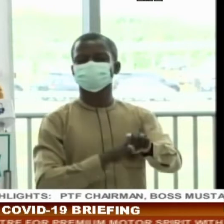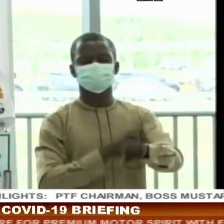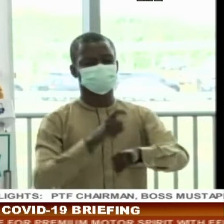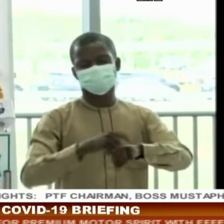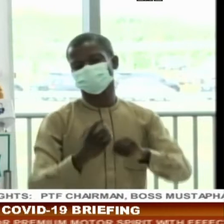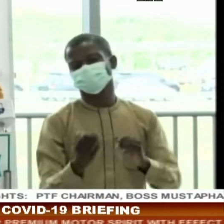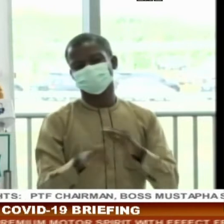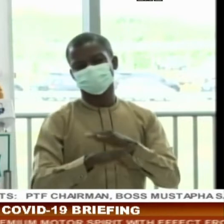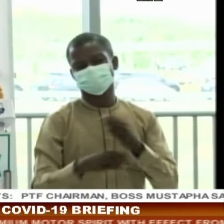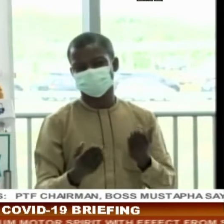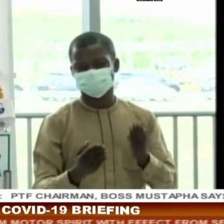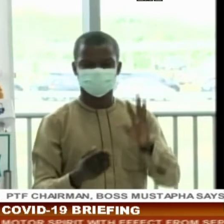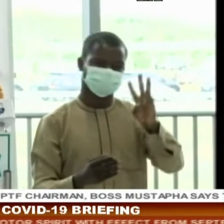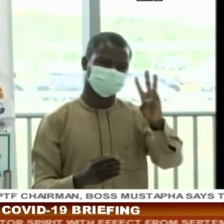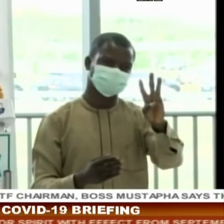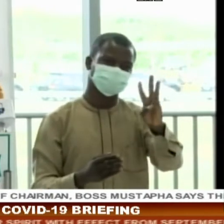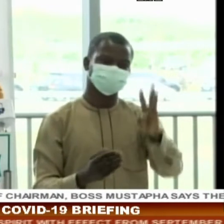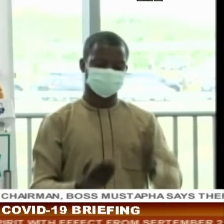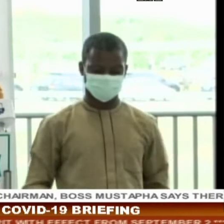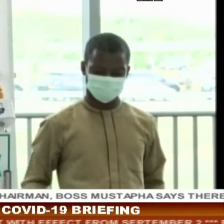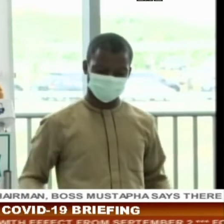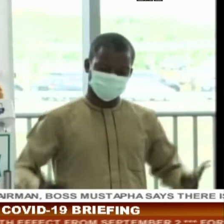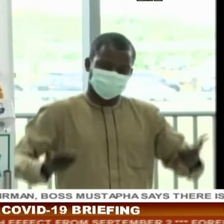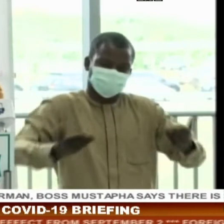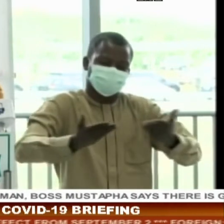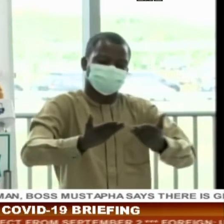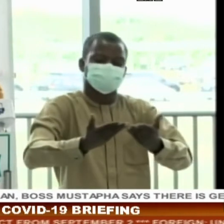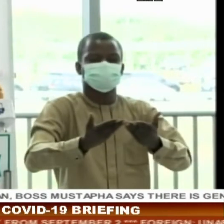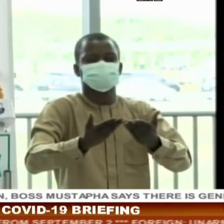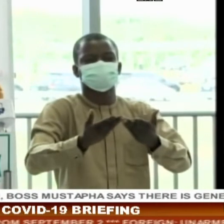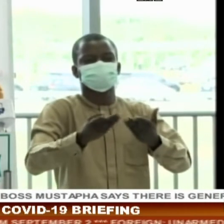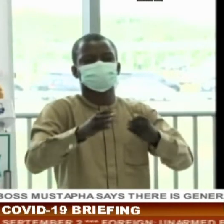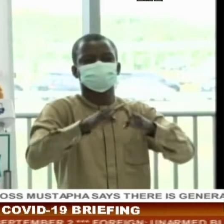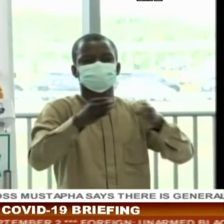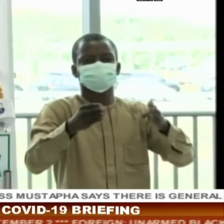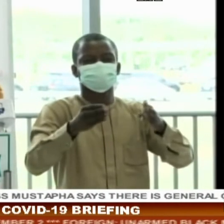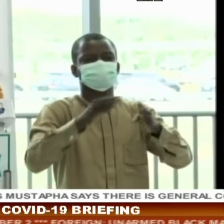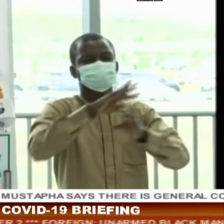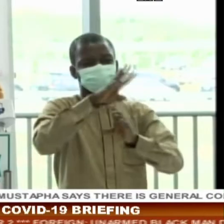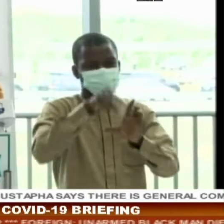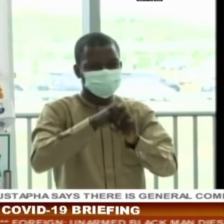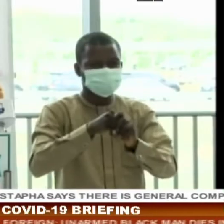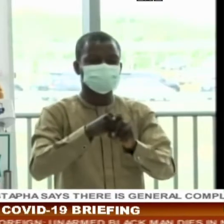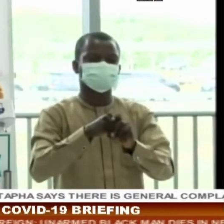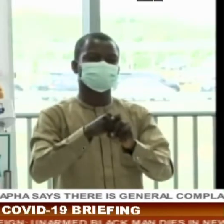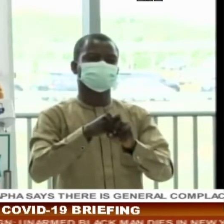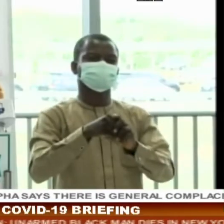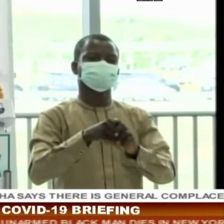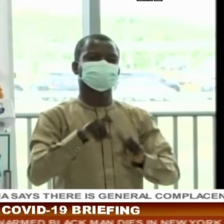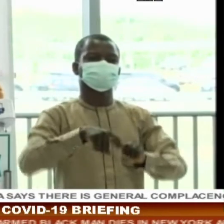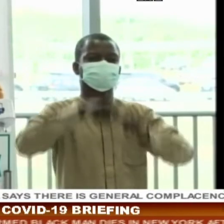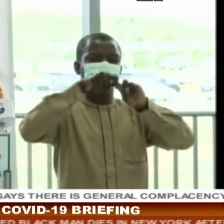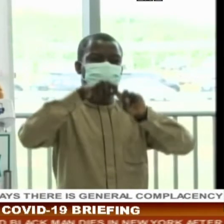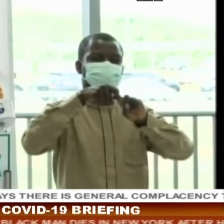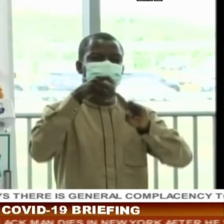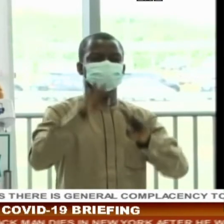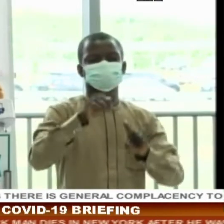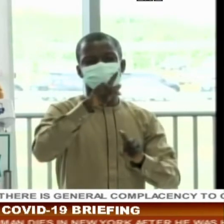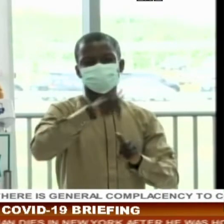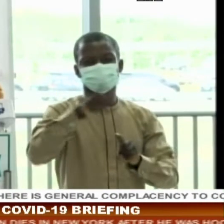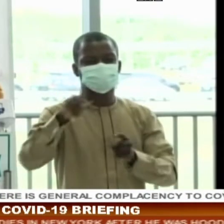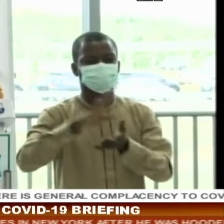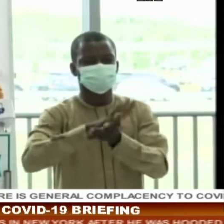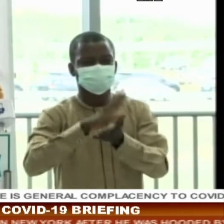And 6, introduction of sanctions, including the suspension of passports or denials of